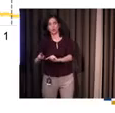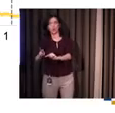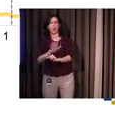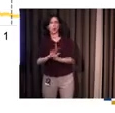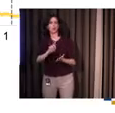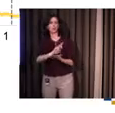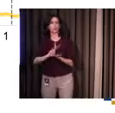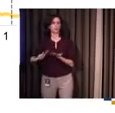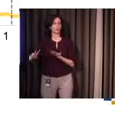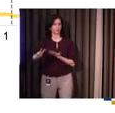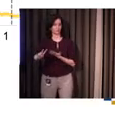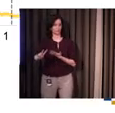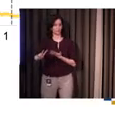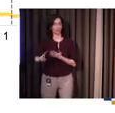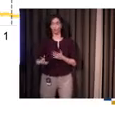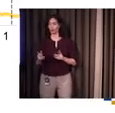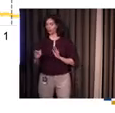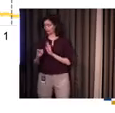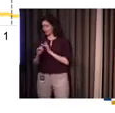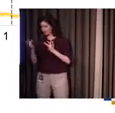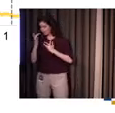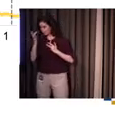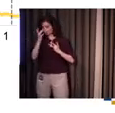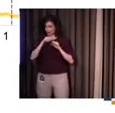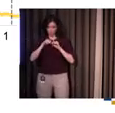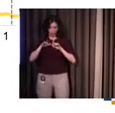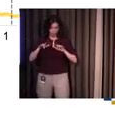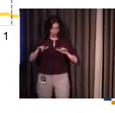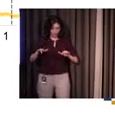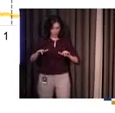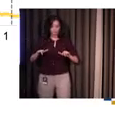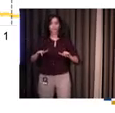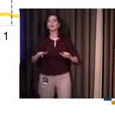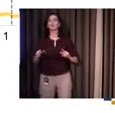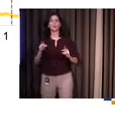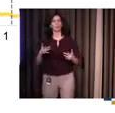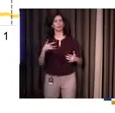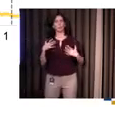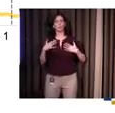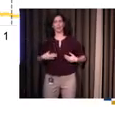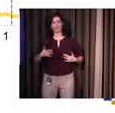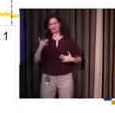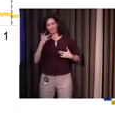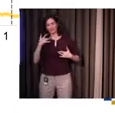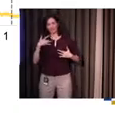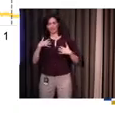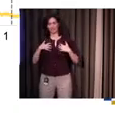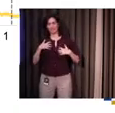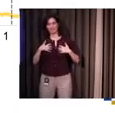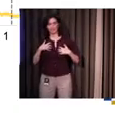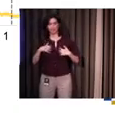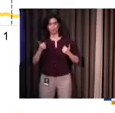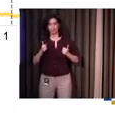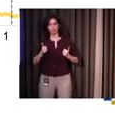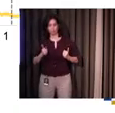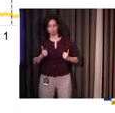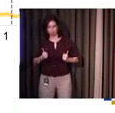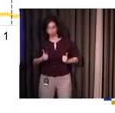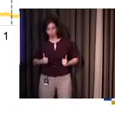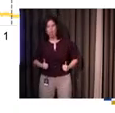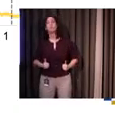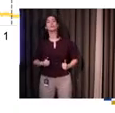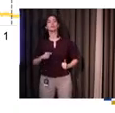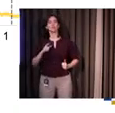weeks after that, because it takes time for people to build up sickness enough to be, requiring hospitalization. So